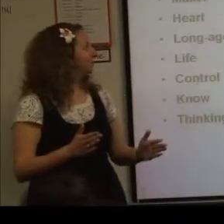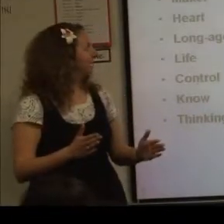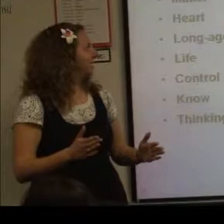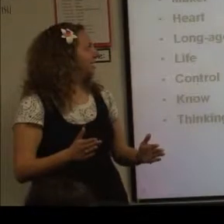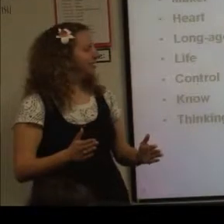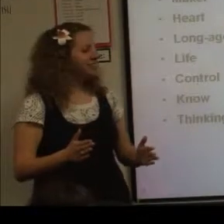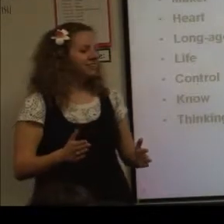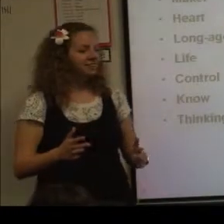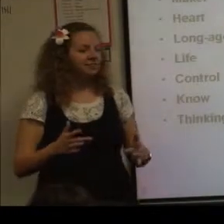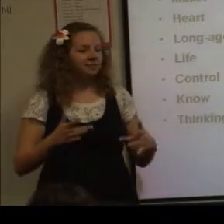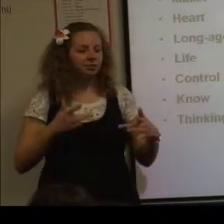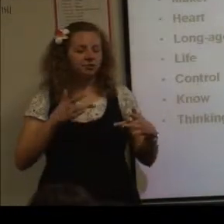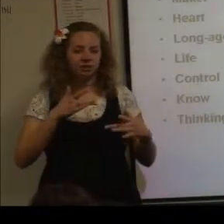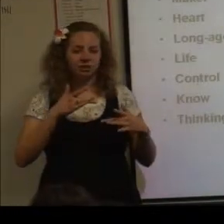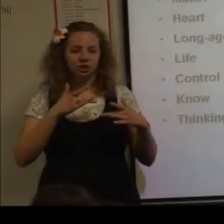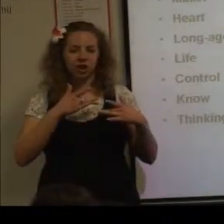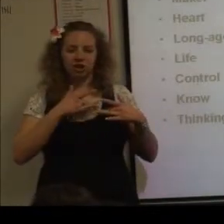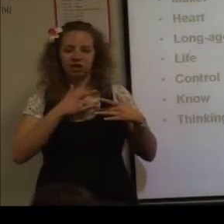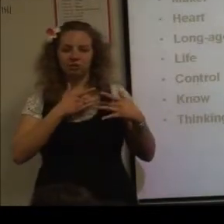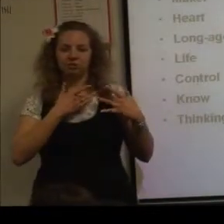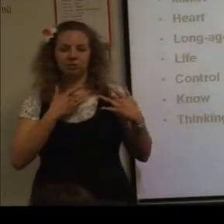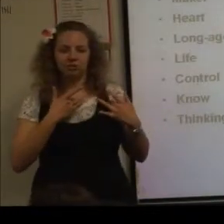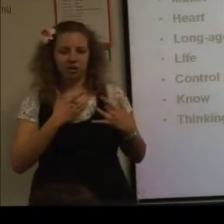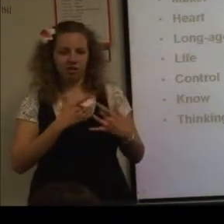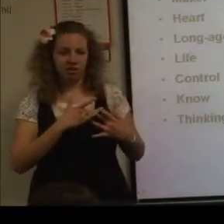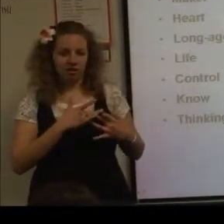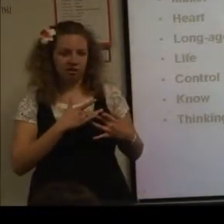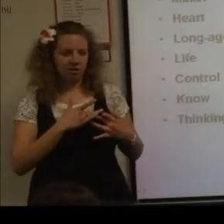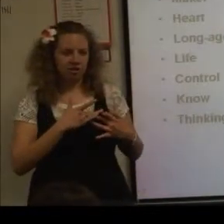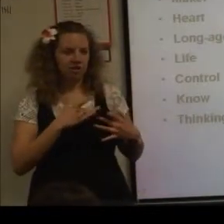Okay, if you're referring to your heart, you just draw a name of that.